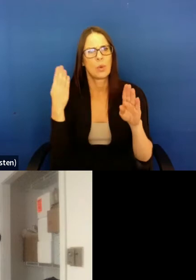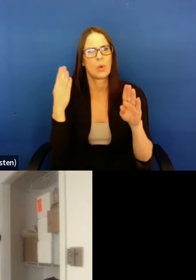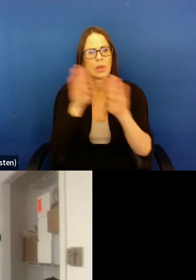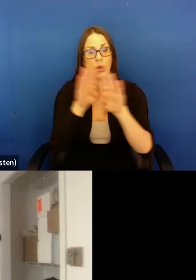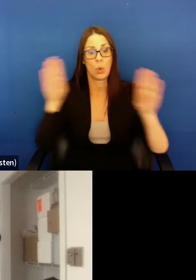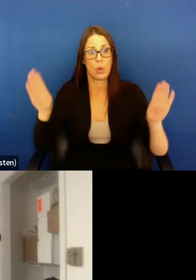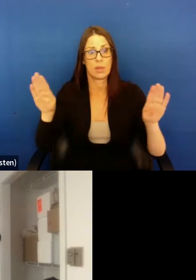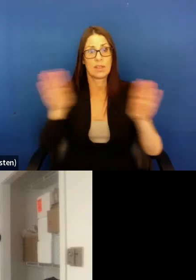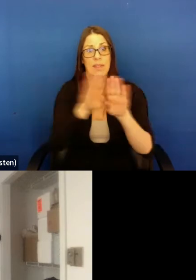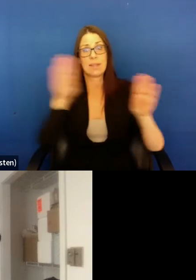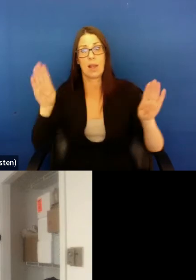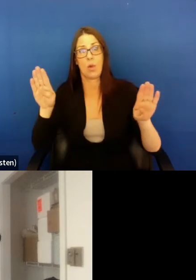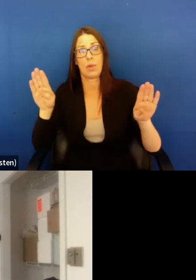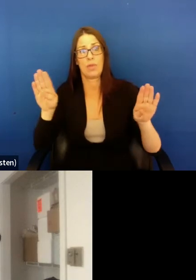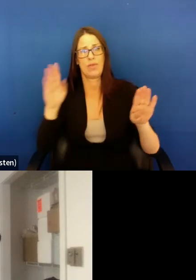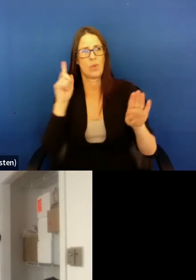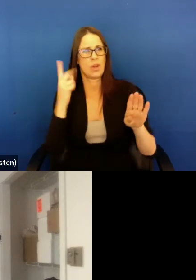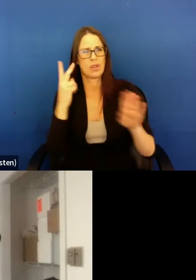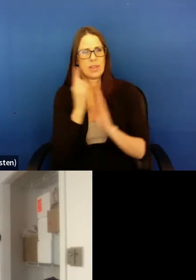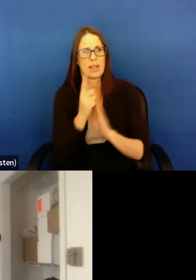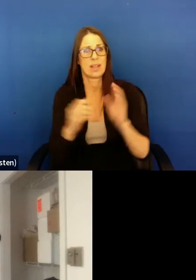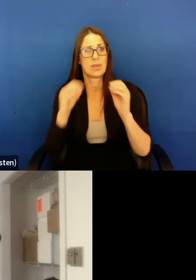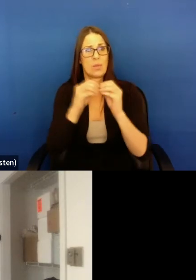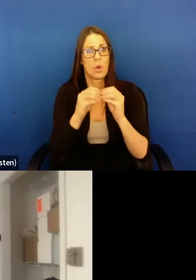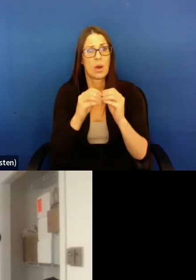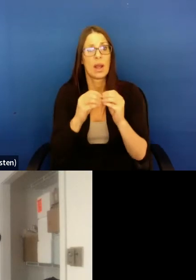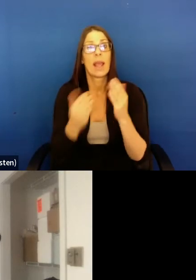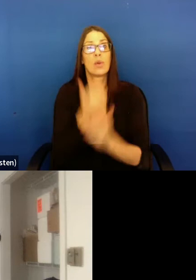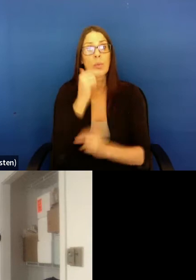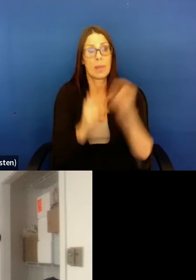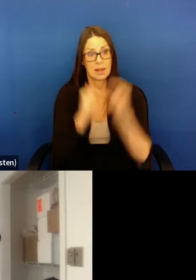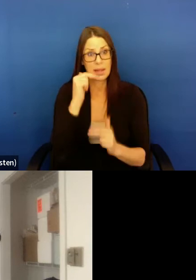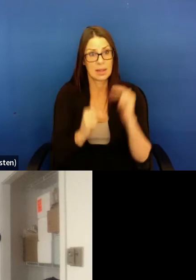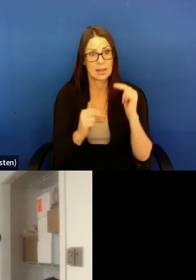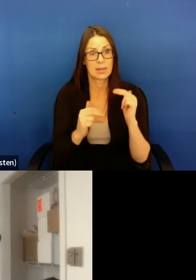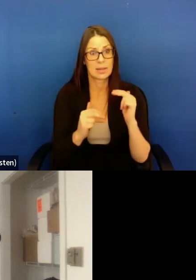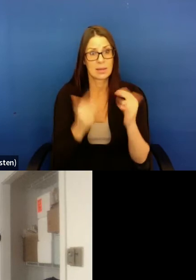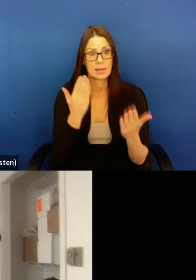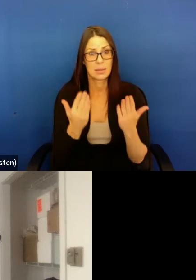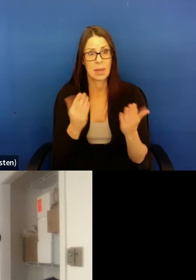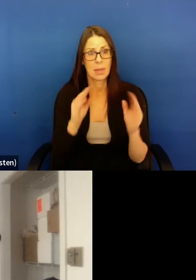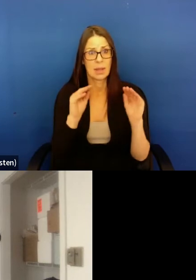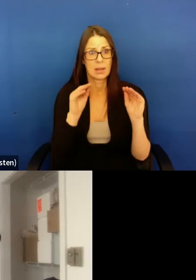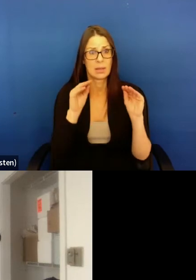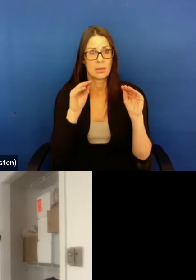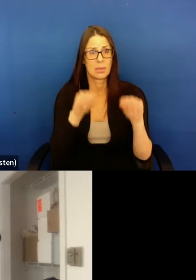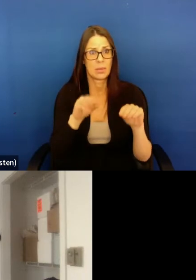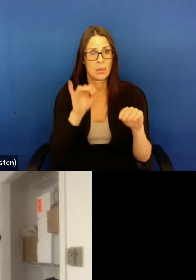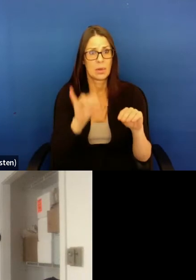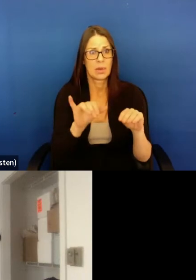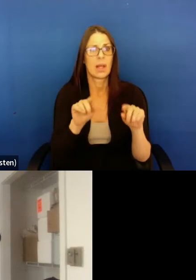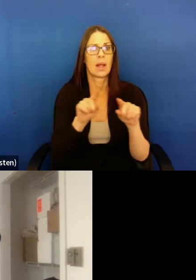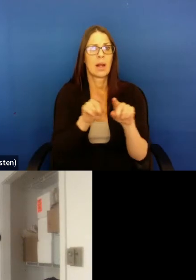little bit further out? And are there like in new buildings that are coming up like that consideration, that kind of thing? And I'm blind. I don't